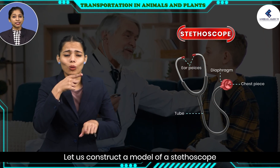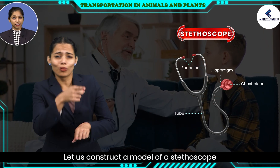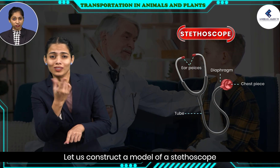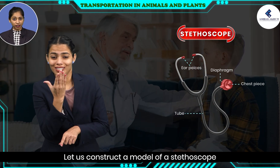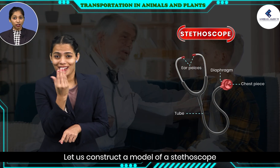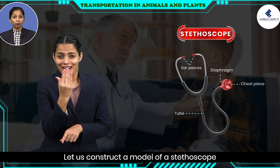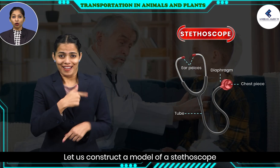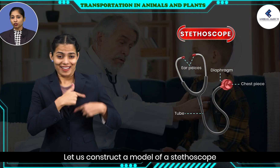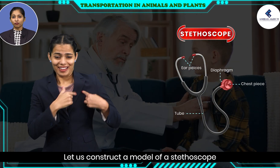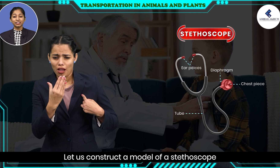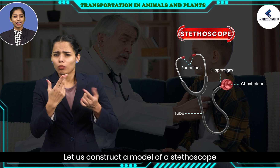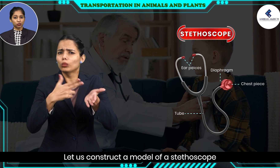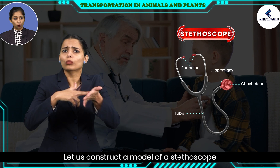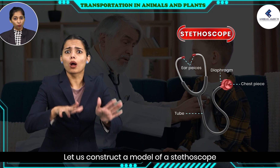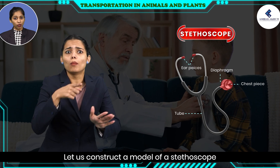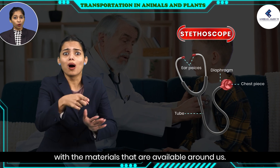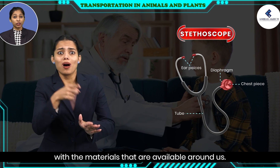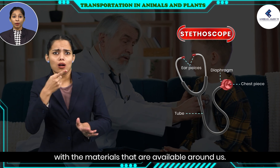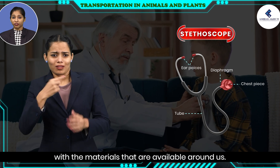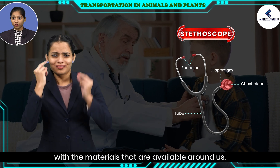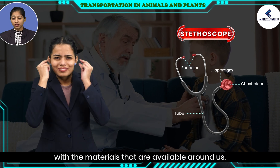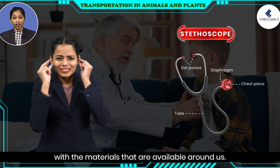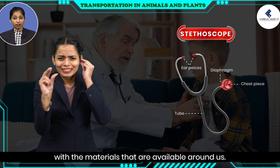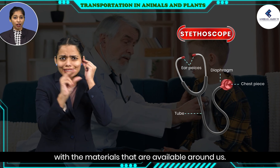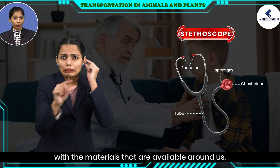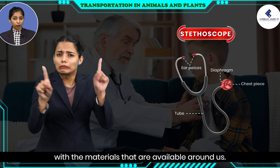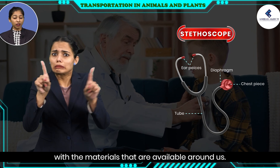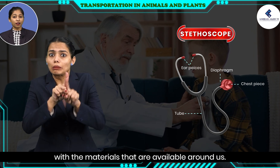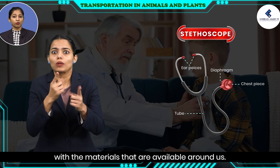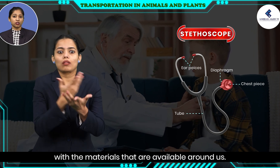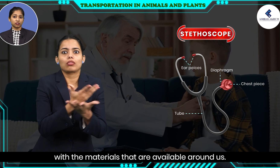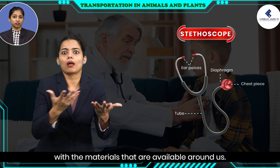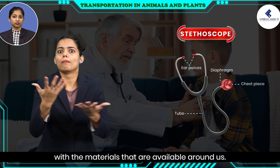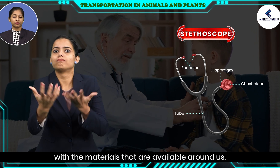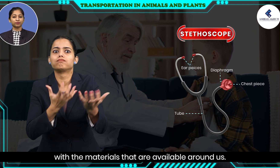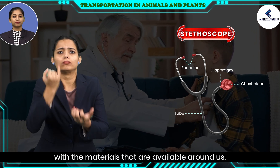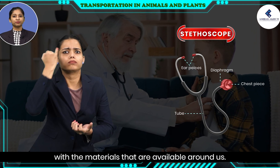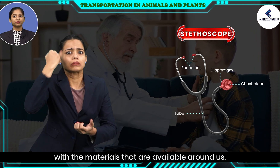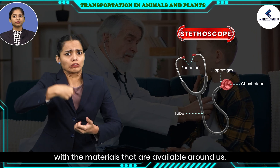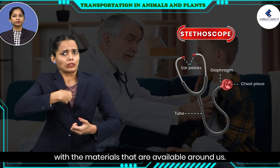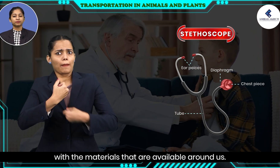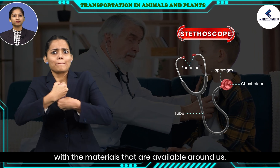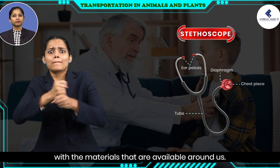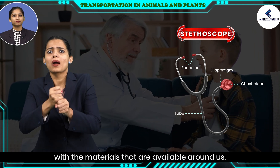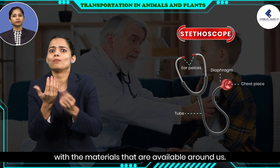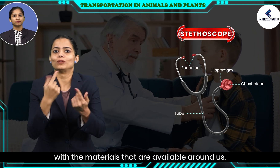Let us construct a model of a stethoscope with the materials that are available around us.